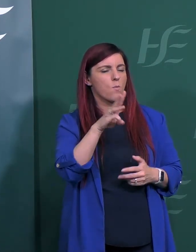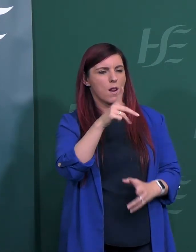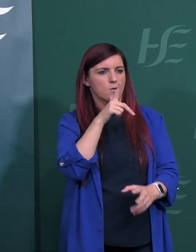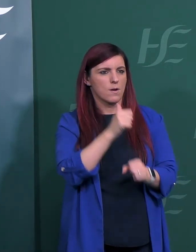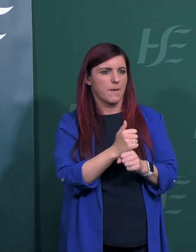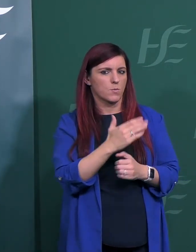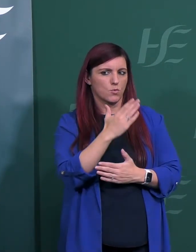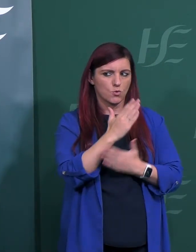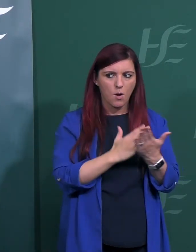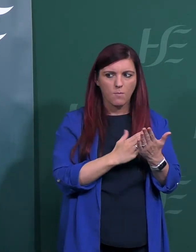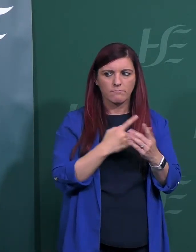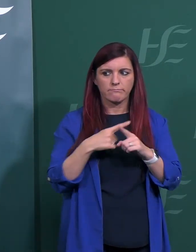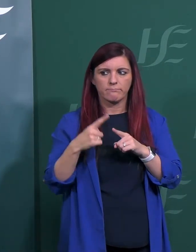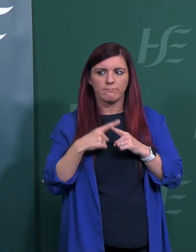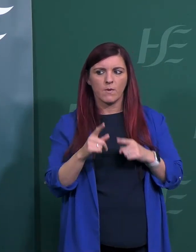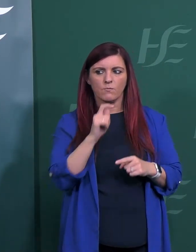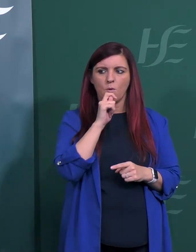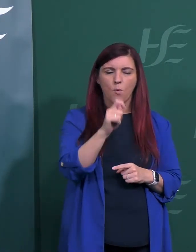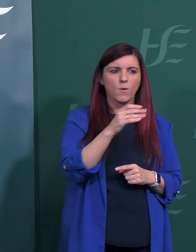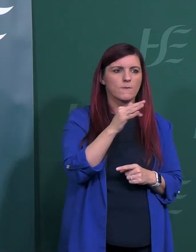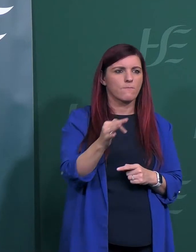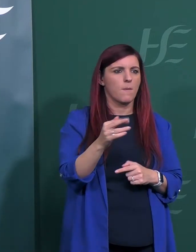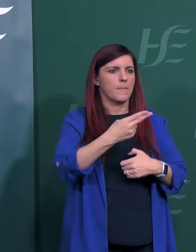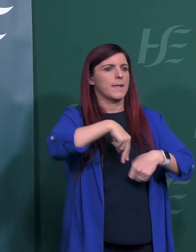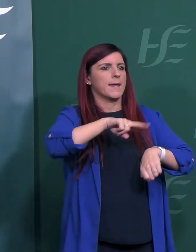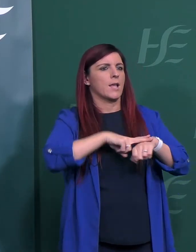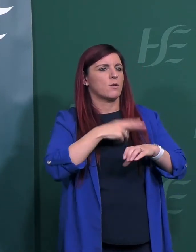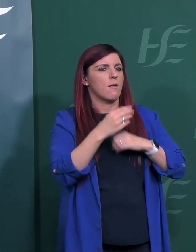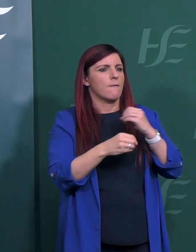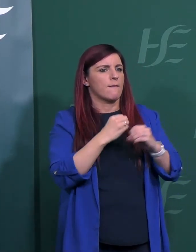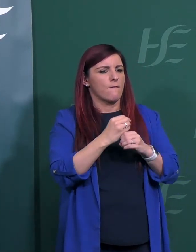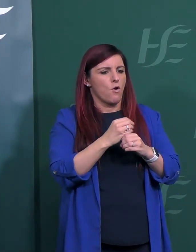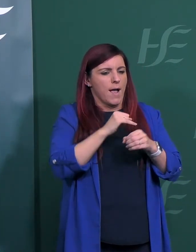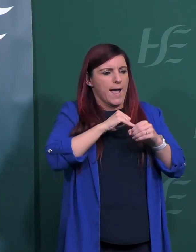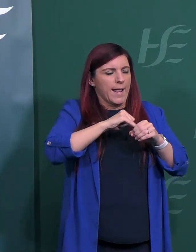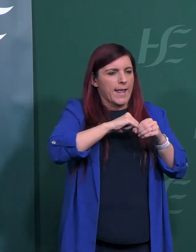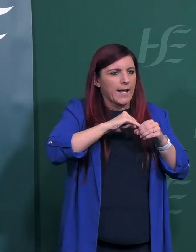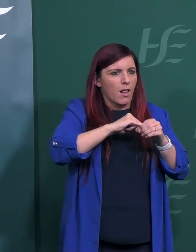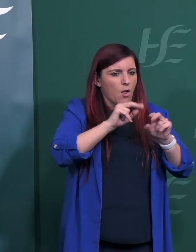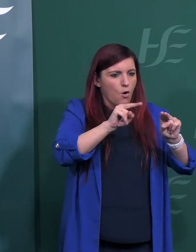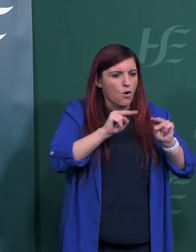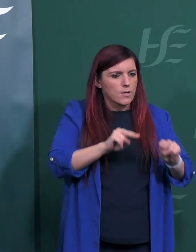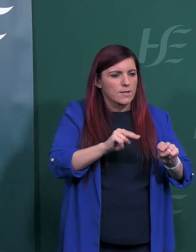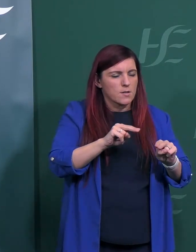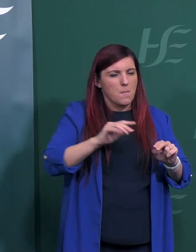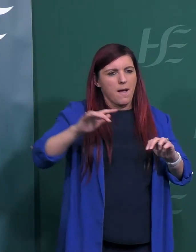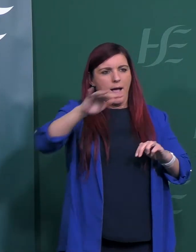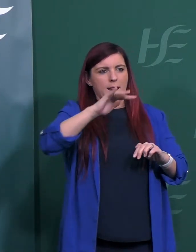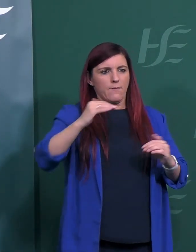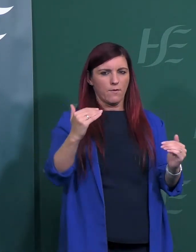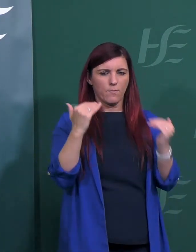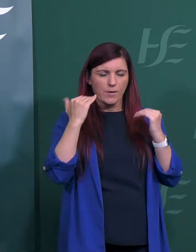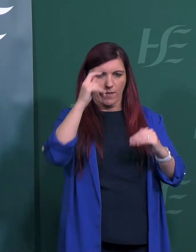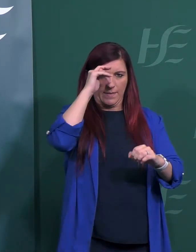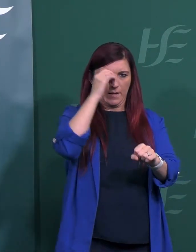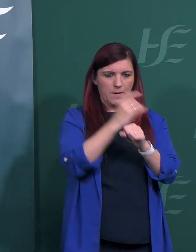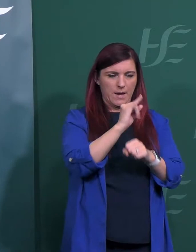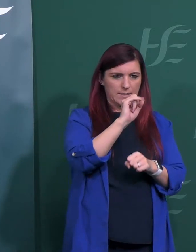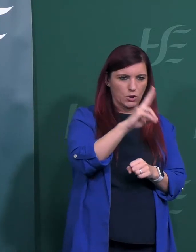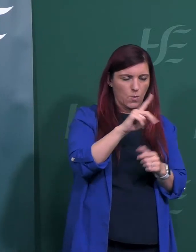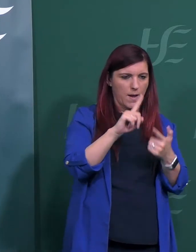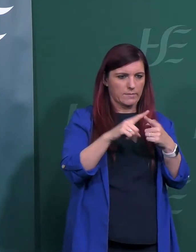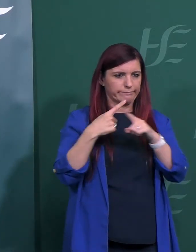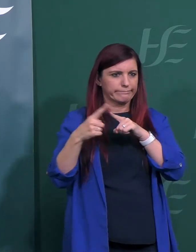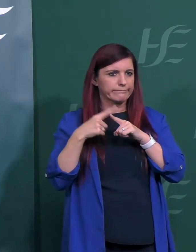some report today from the National Office of Clinical Audit and some highlights from that report today, particularly related to ICU. And I just